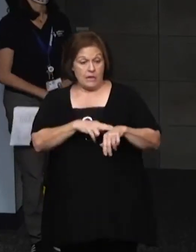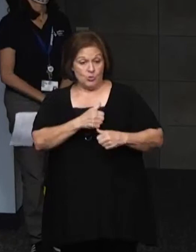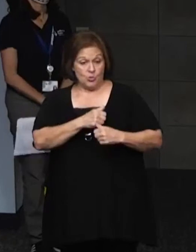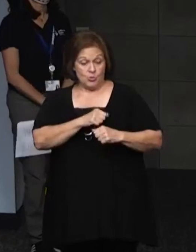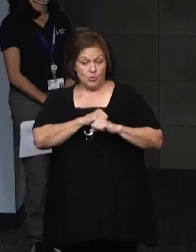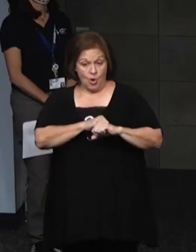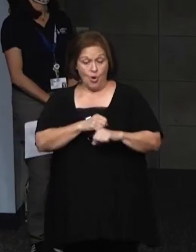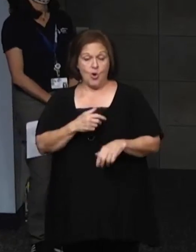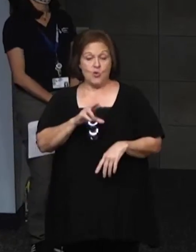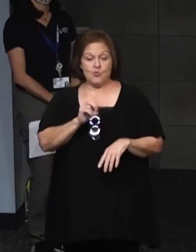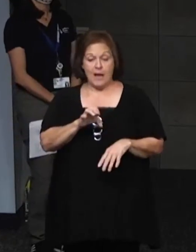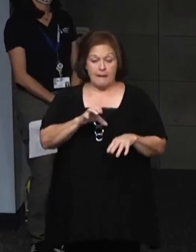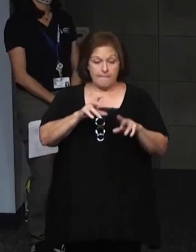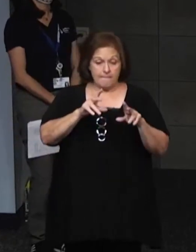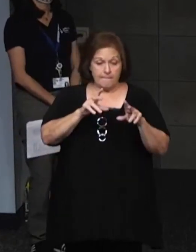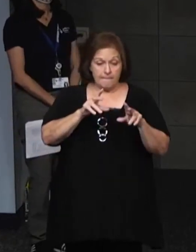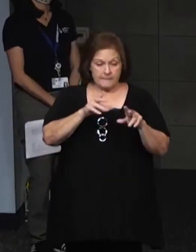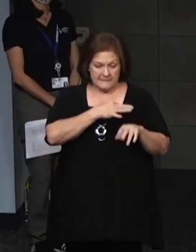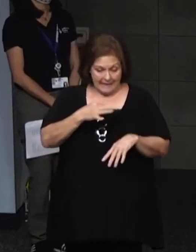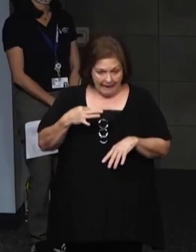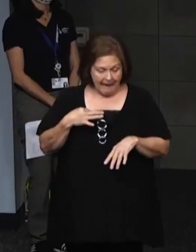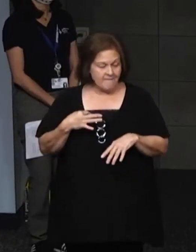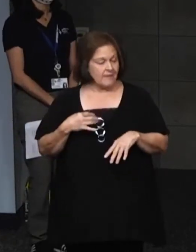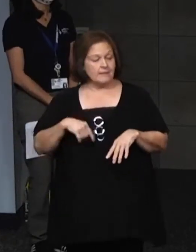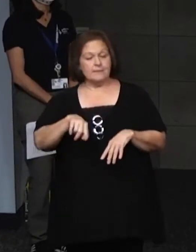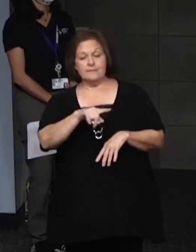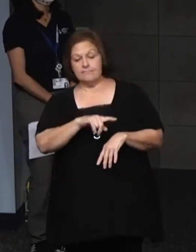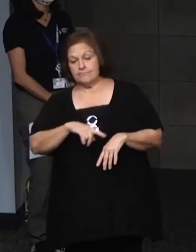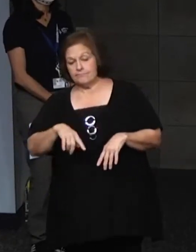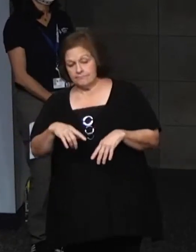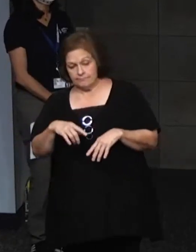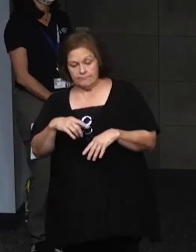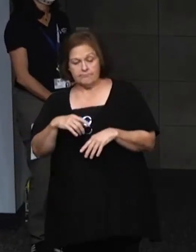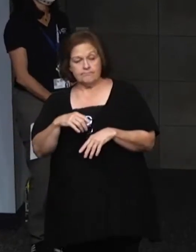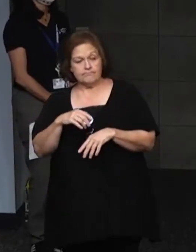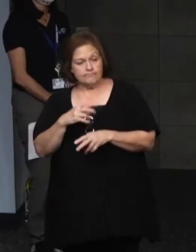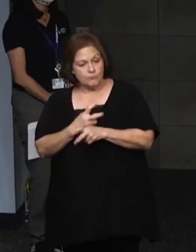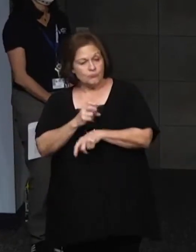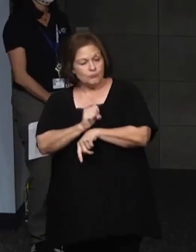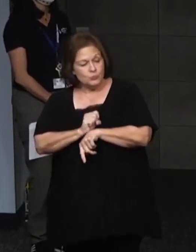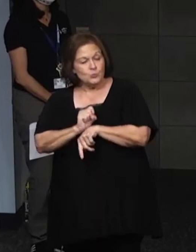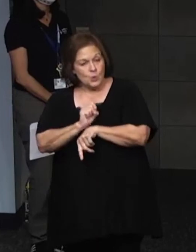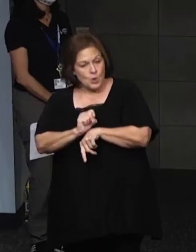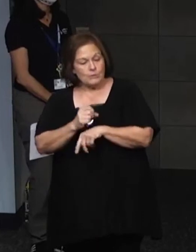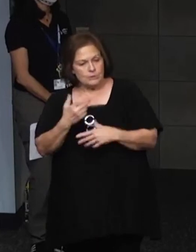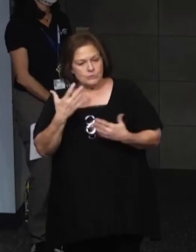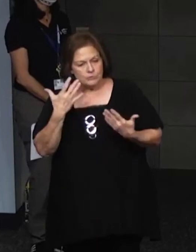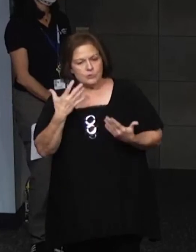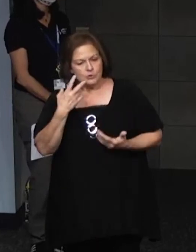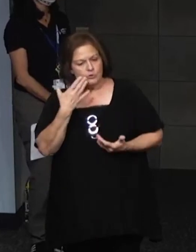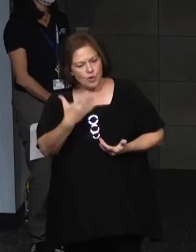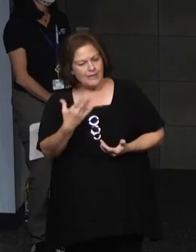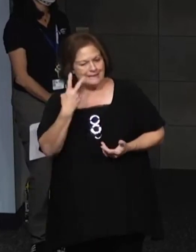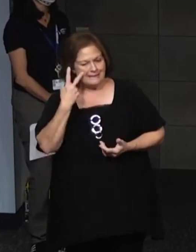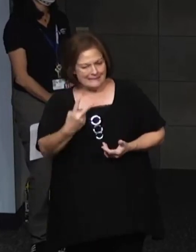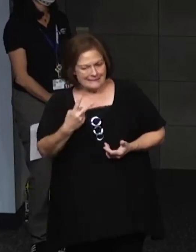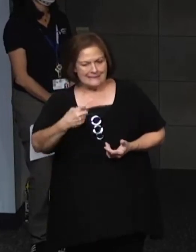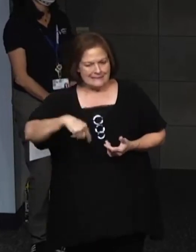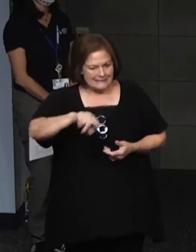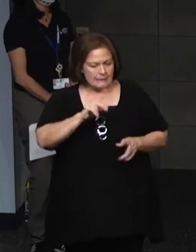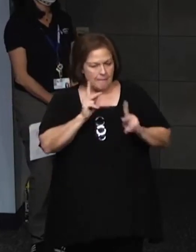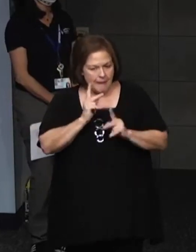our recreational personnel have just been tremendous, and so it was so good to see people relieved to be getting a